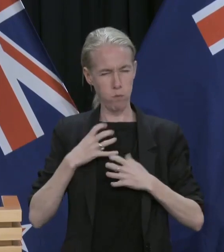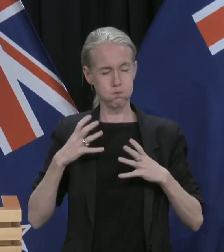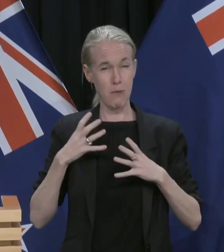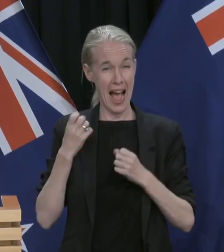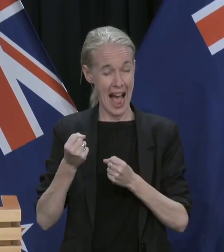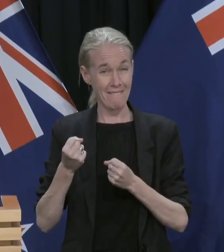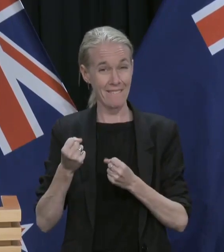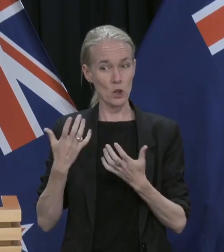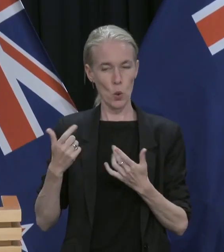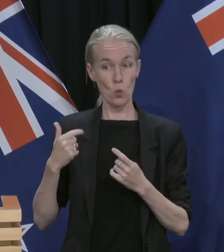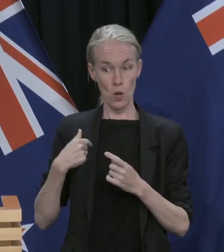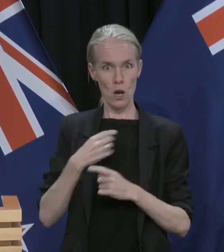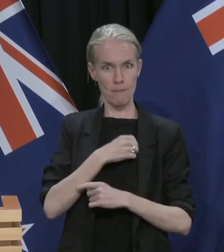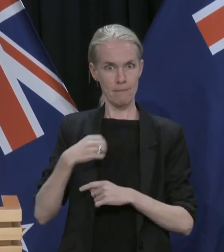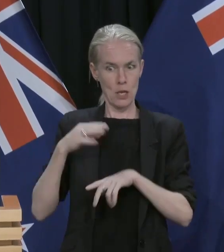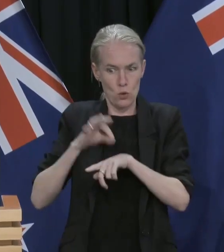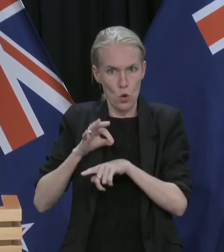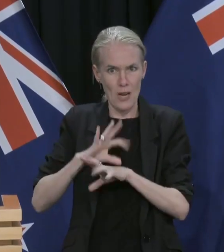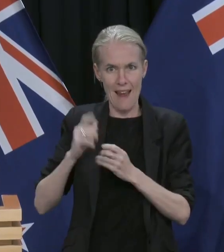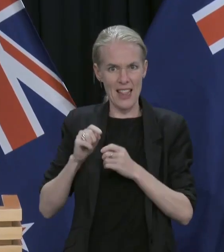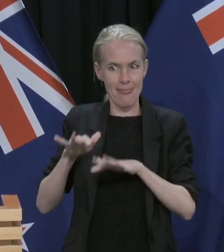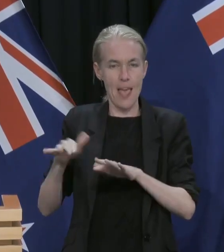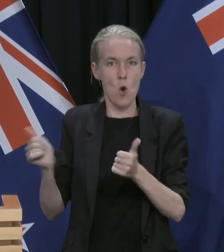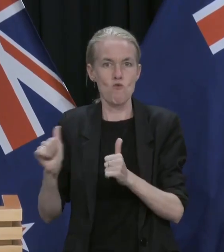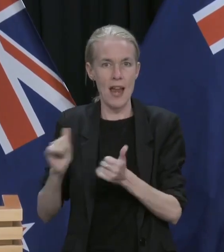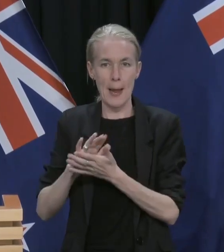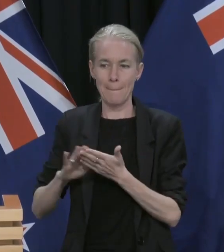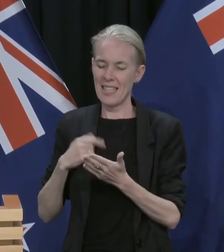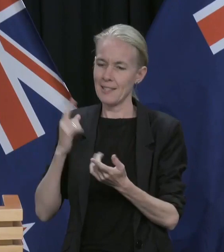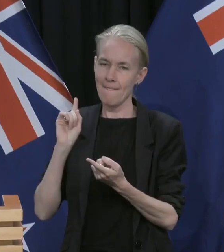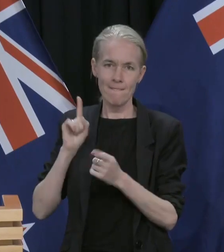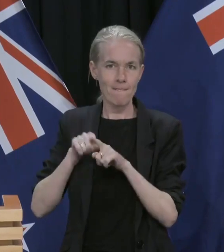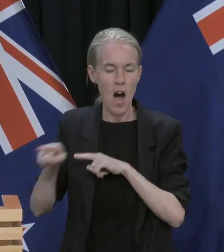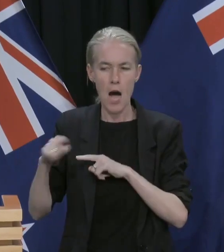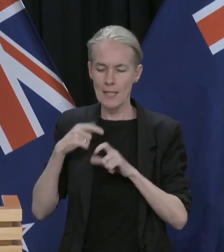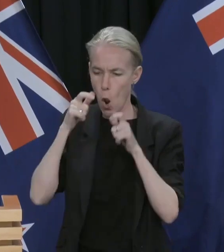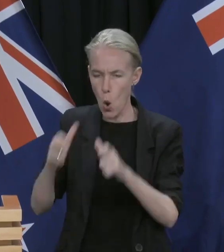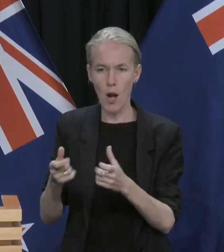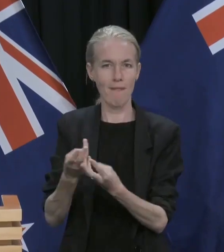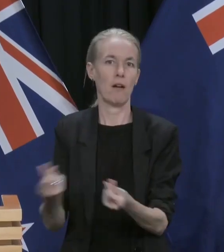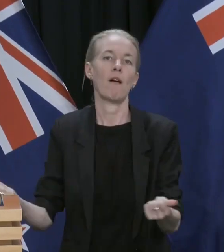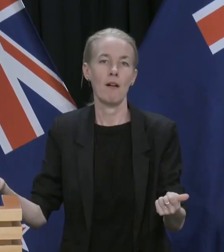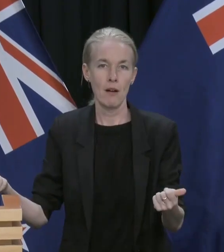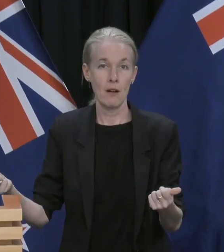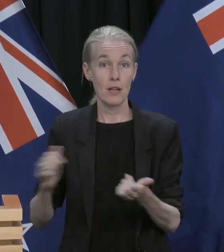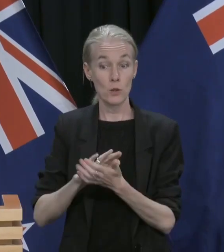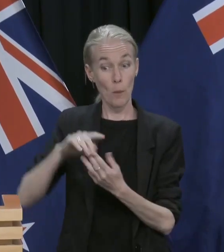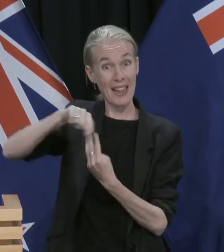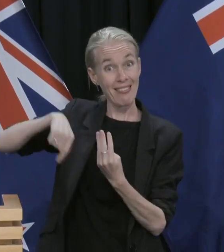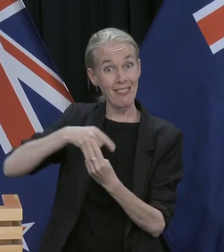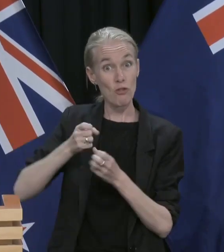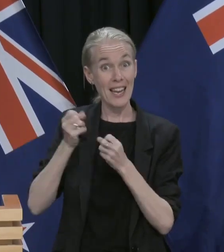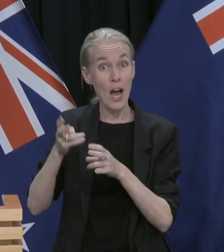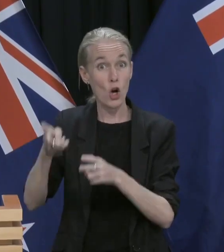appropriately on the spot. That's why we have nursing and medical oversight, and none of these people required hospitalisation or have any